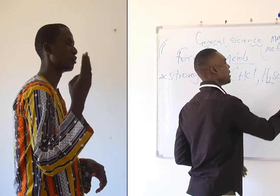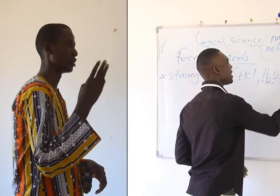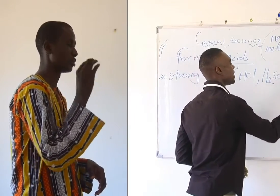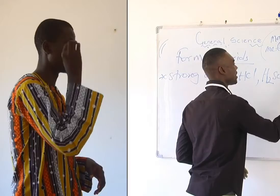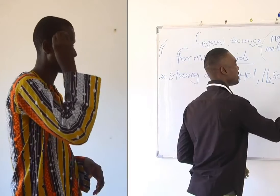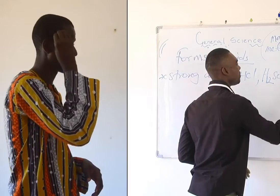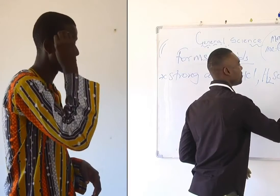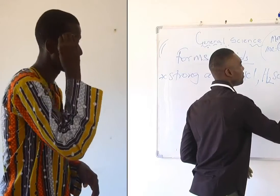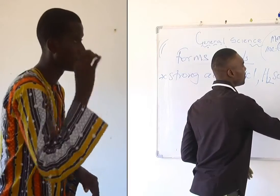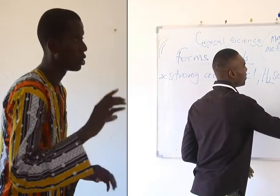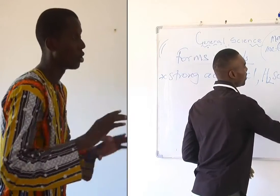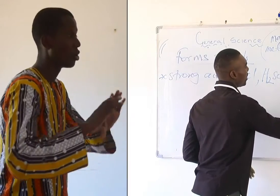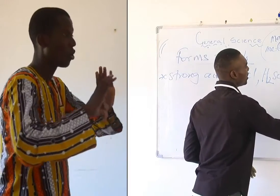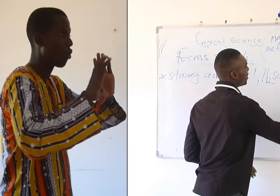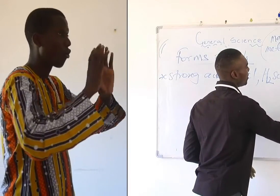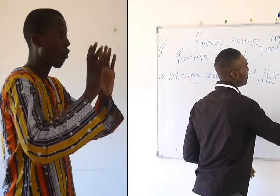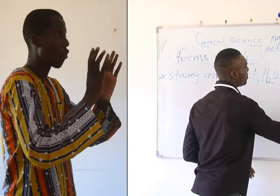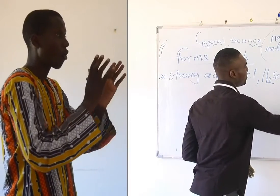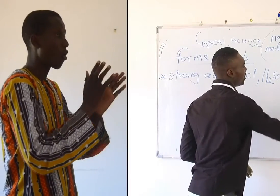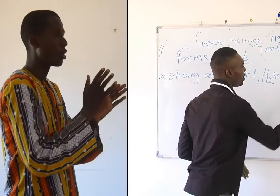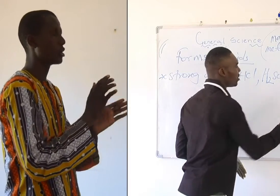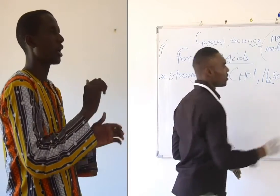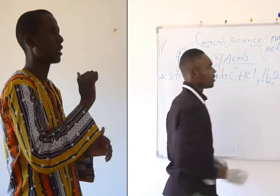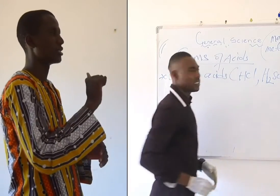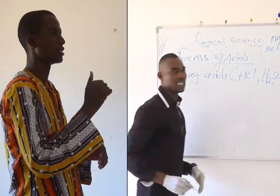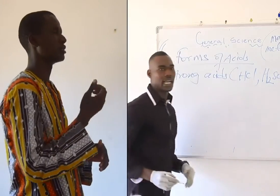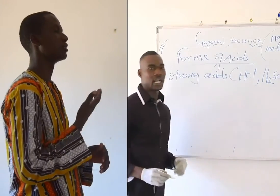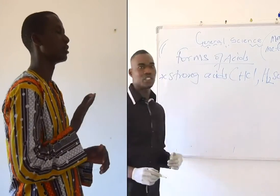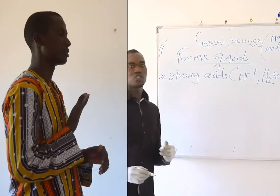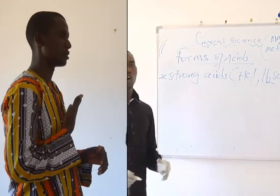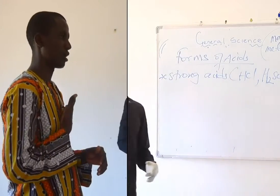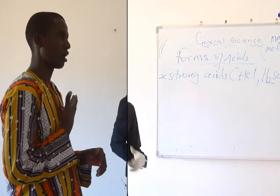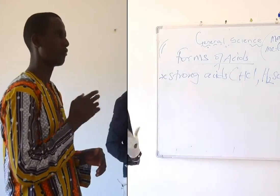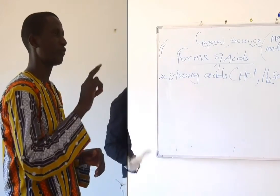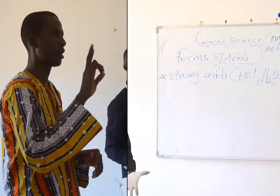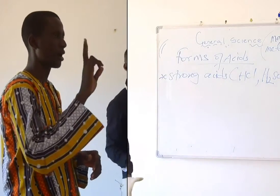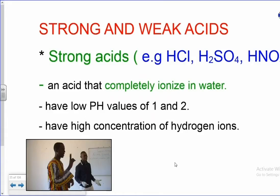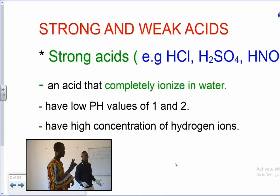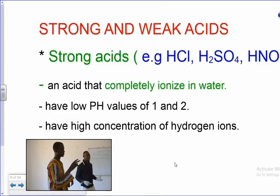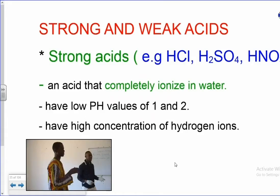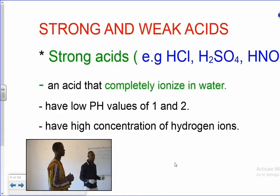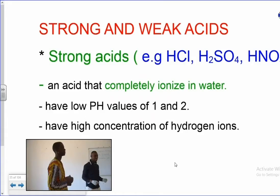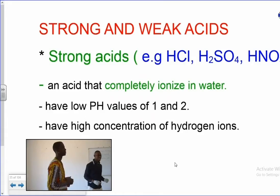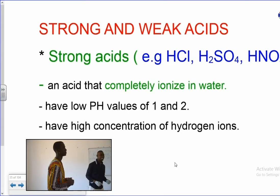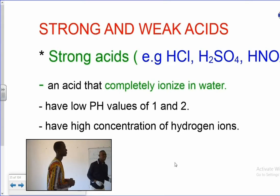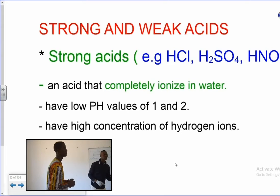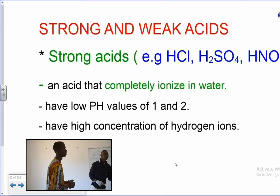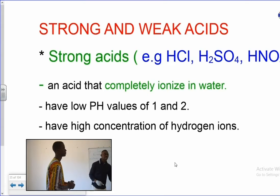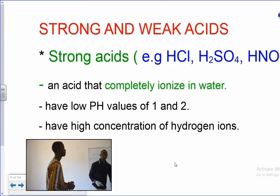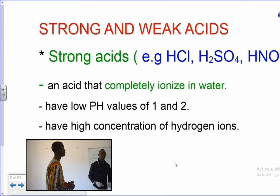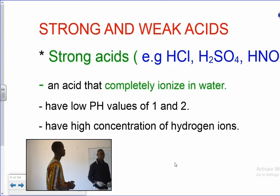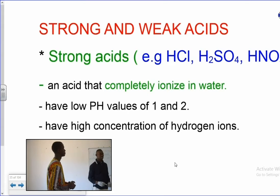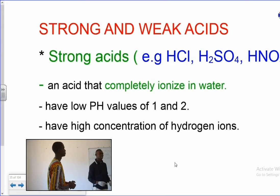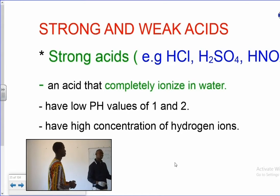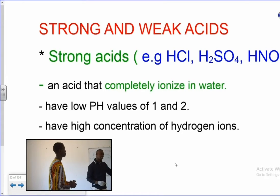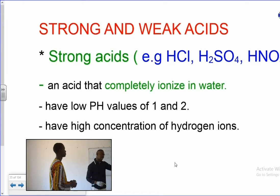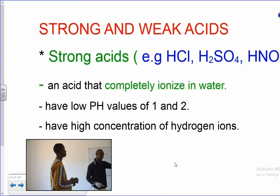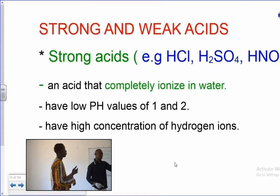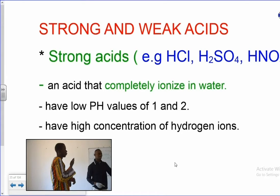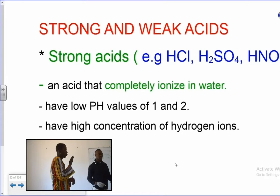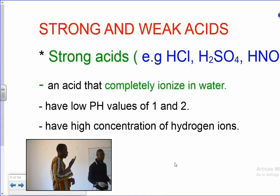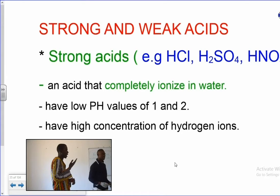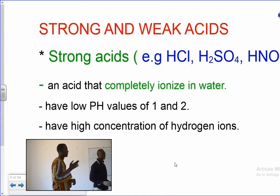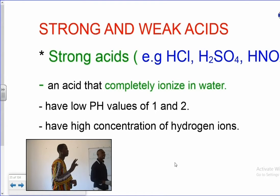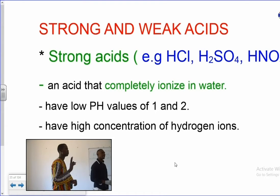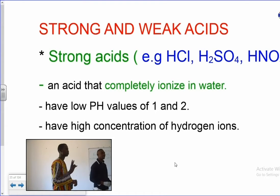and nitric acid. These are strong acids. Why do we say that they are strong acids? These are the